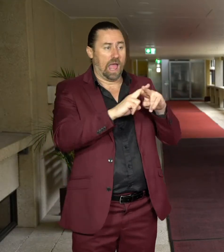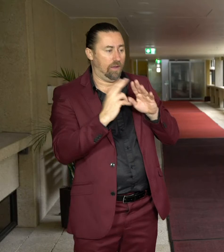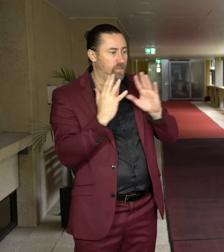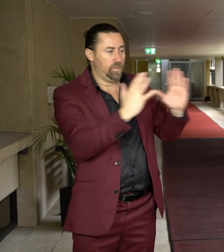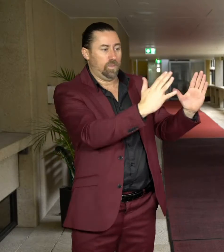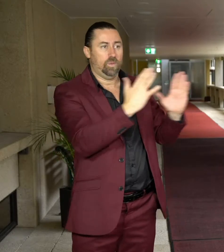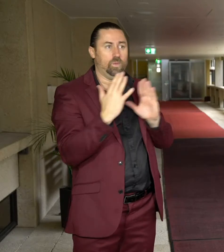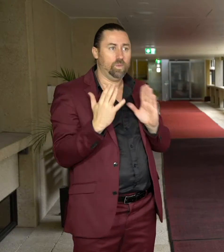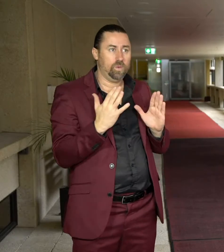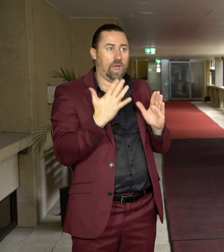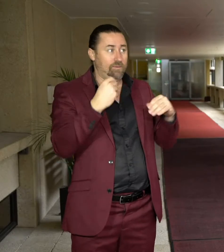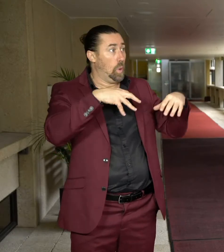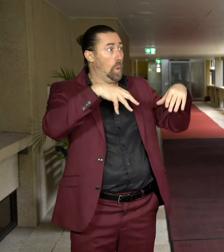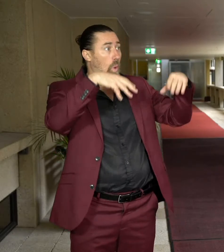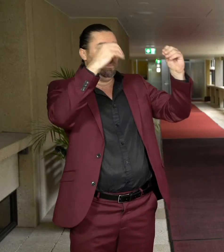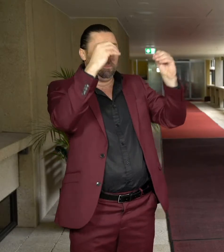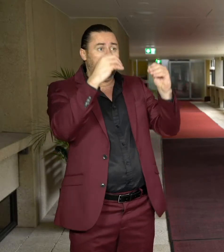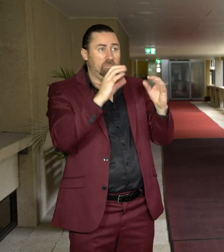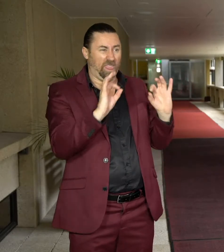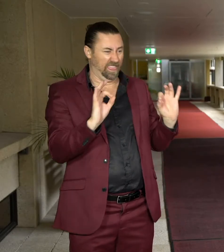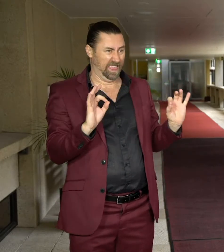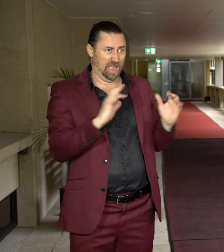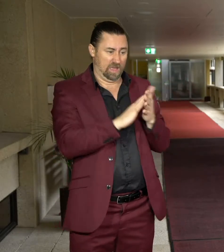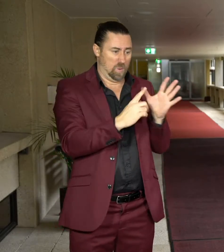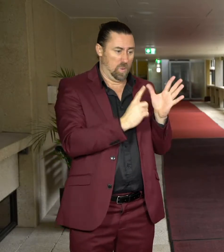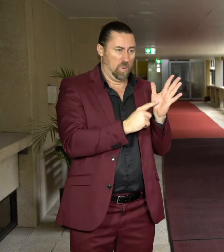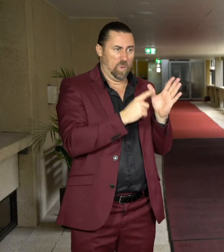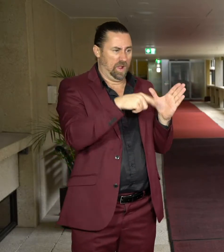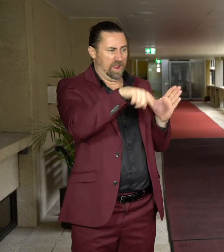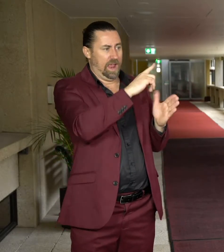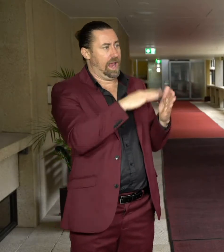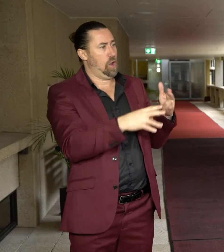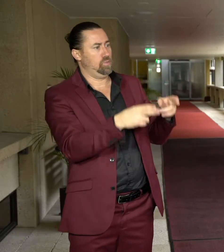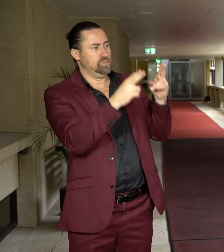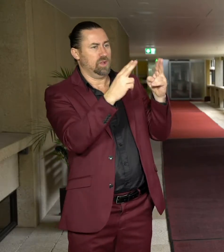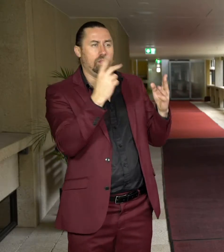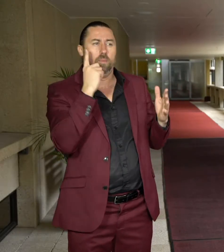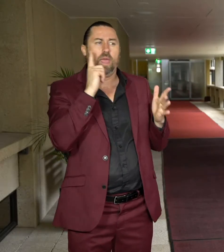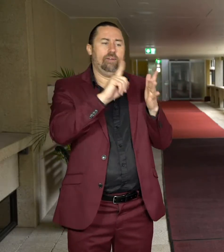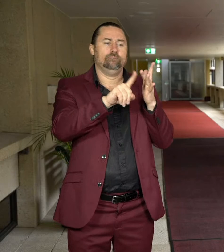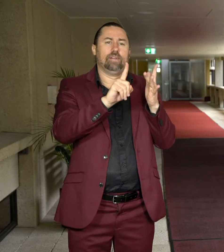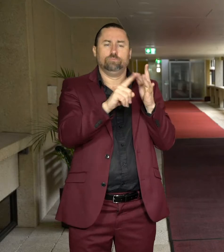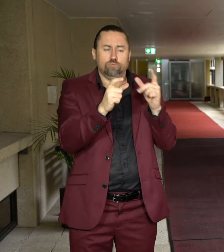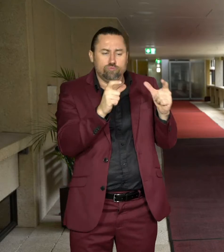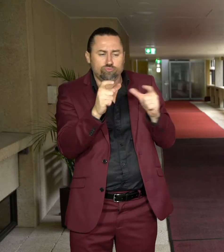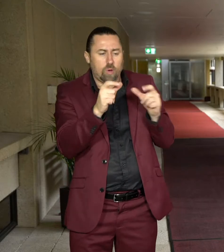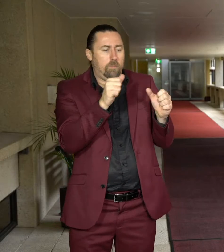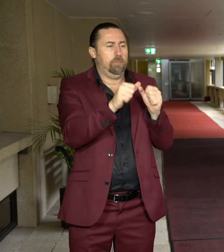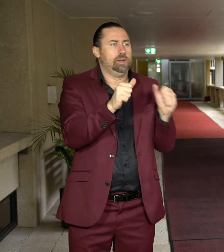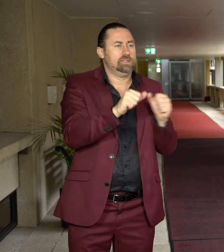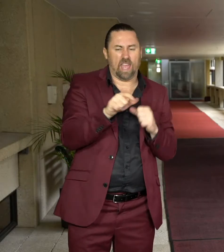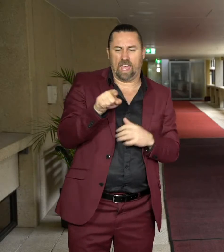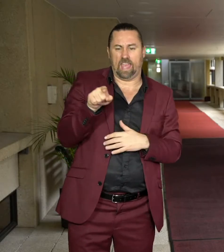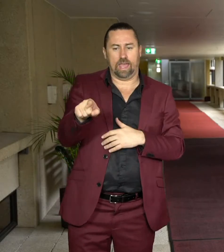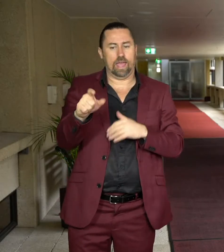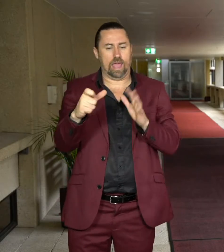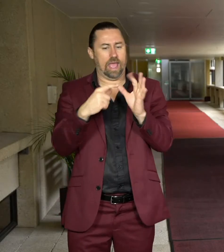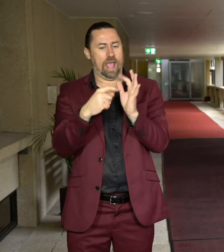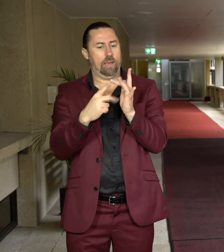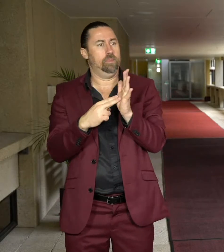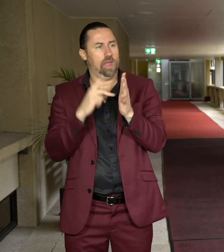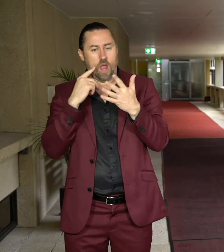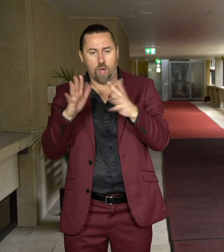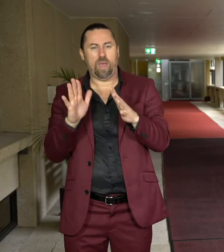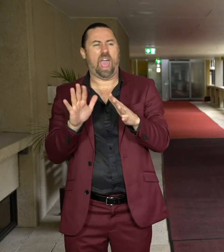ventilated, so it would be much safer from an infection point of view if the rooms opened out into the